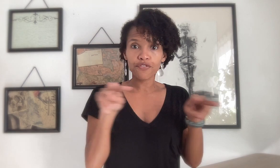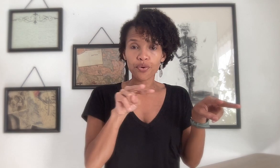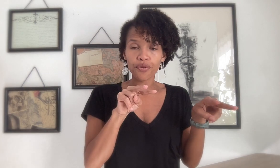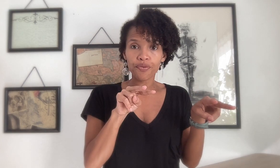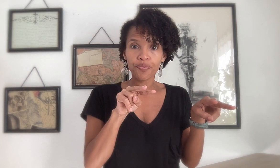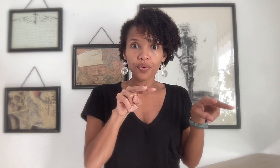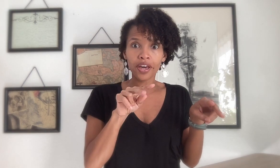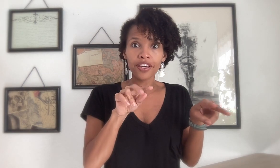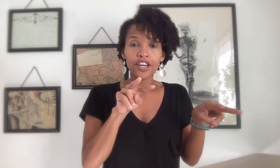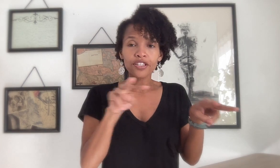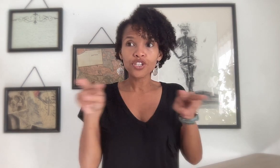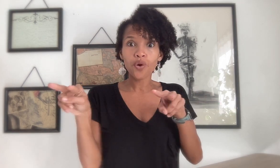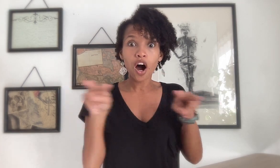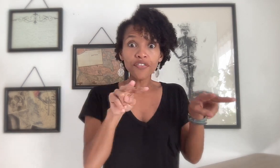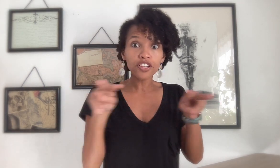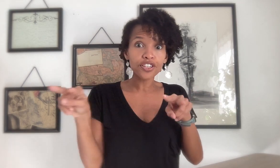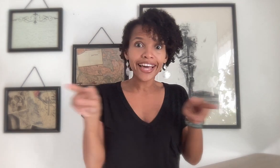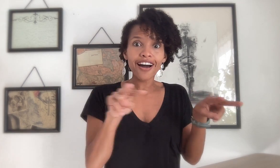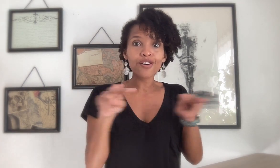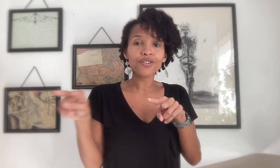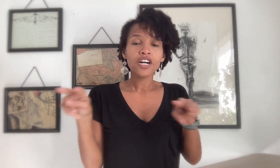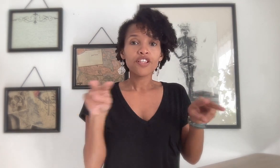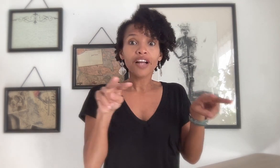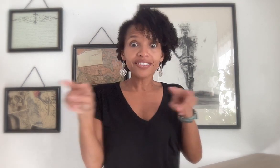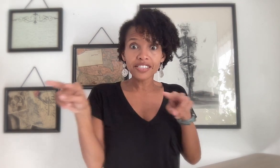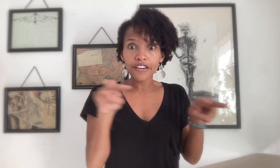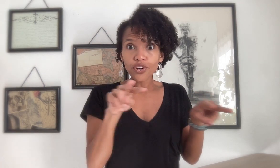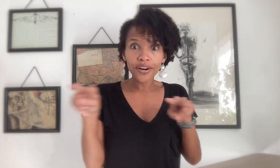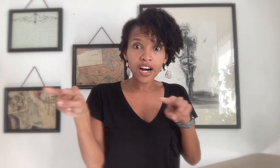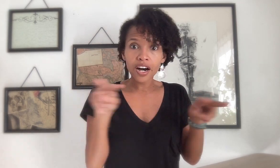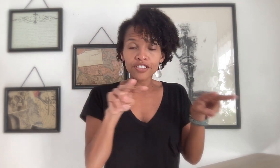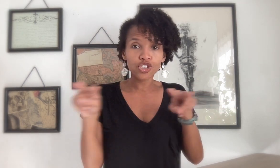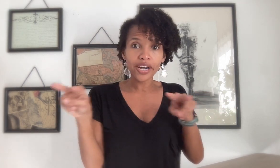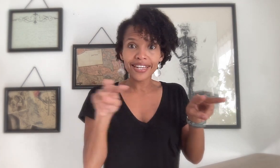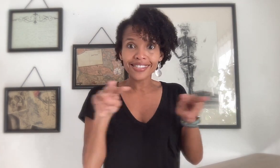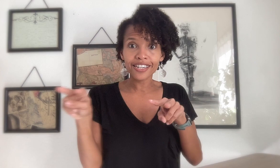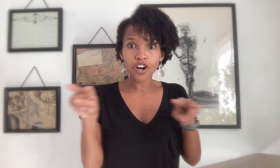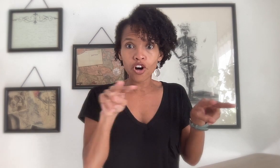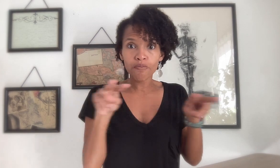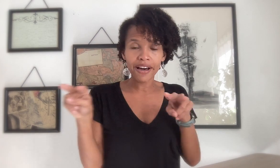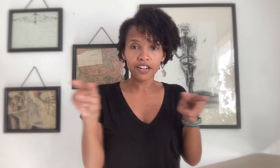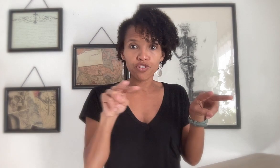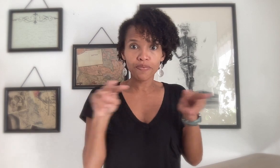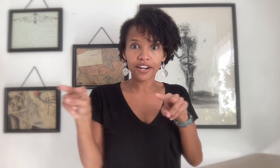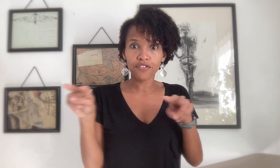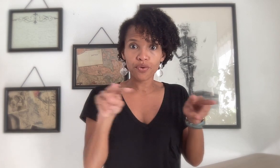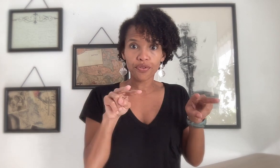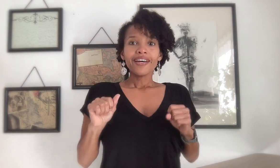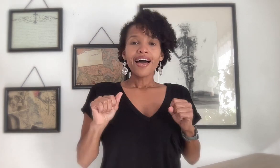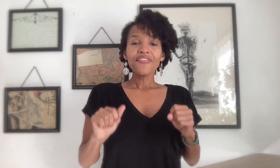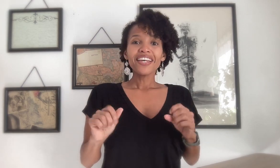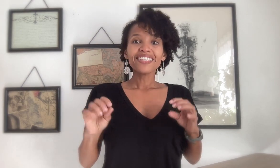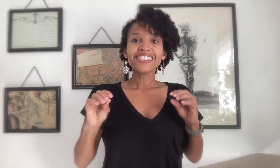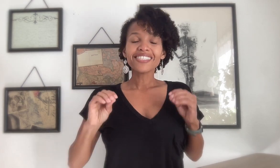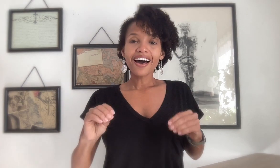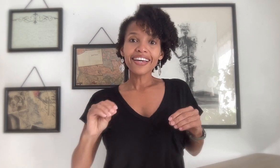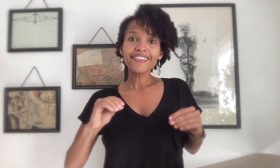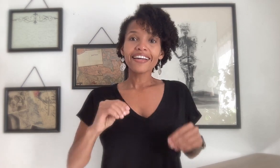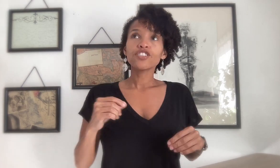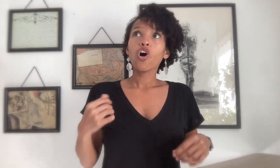forth. Okay, so on the lookout, lots of stuff going on, trying to see it all, back and forth, back and forth. And then a sign that is